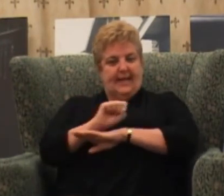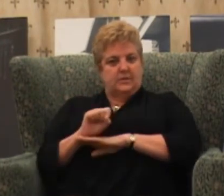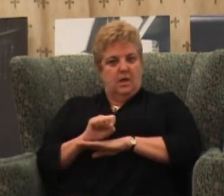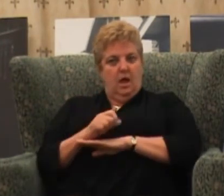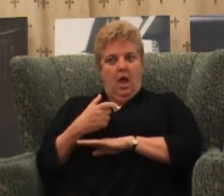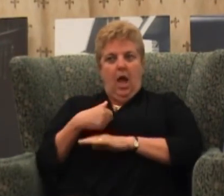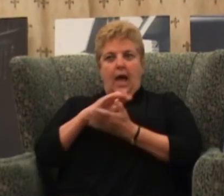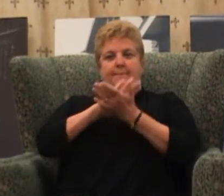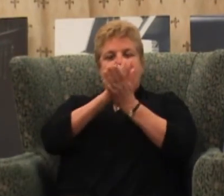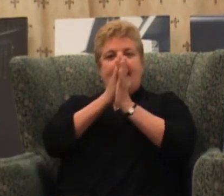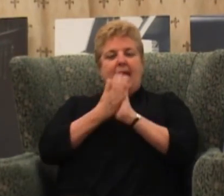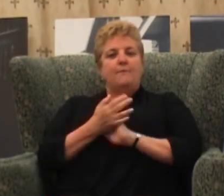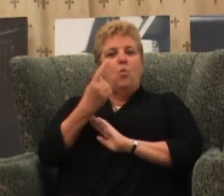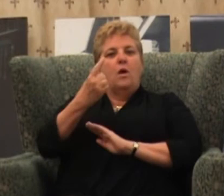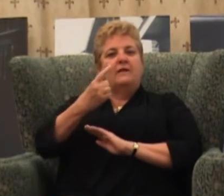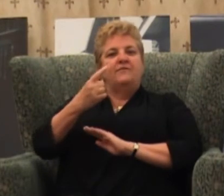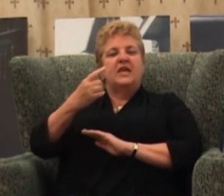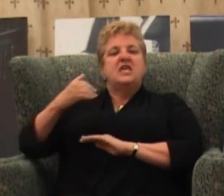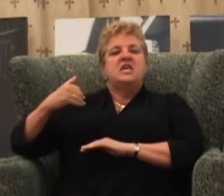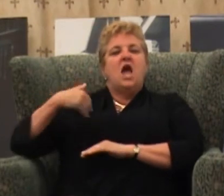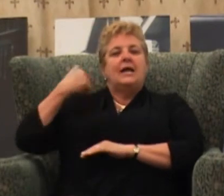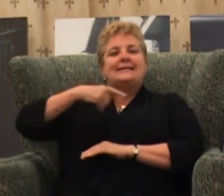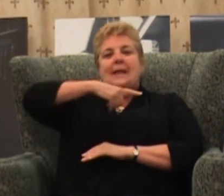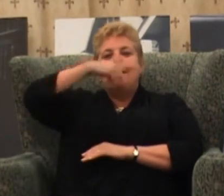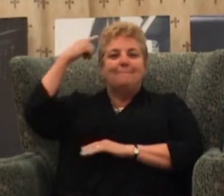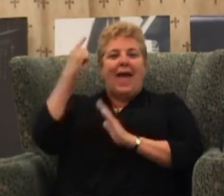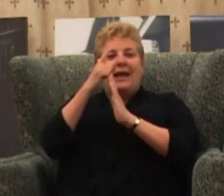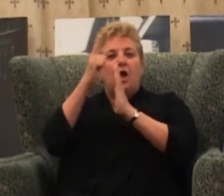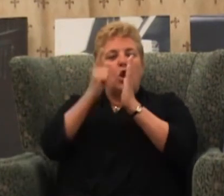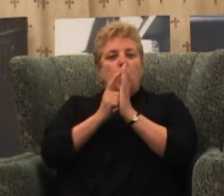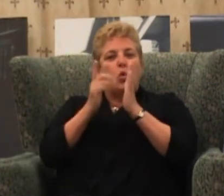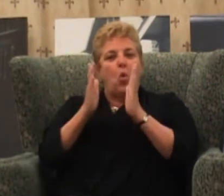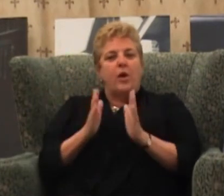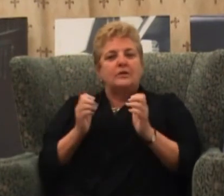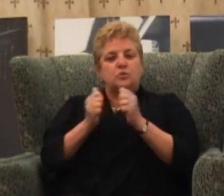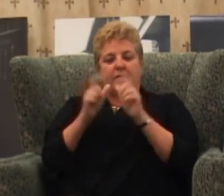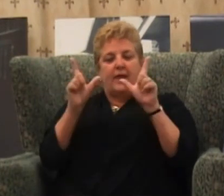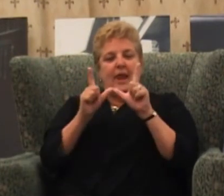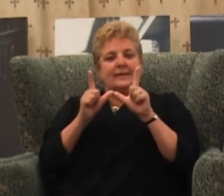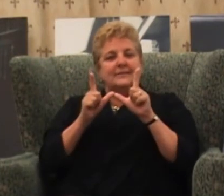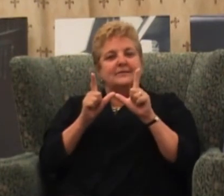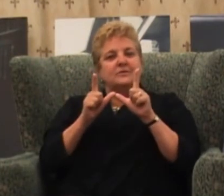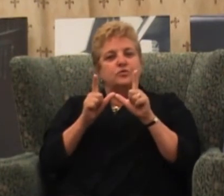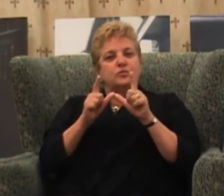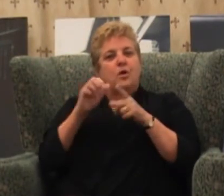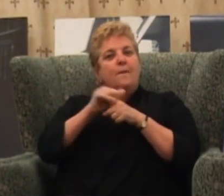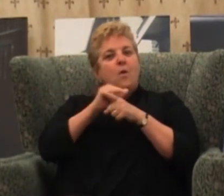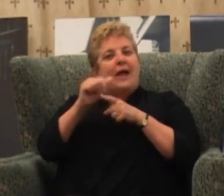the youngest black attorneys ever licensed to practice law in the state of California.